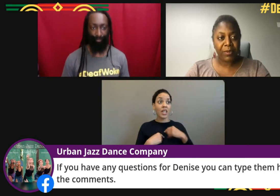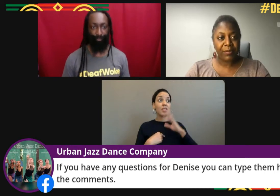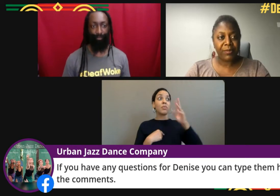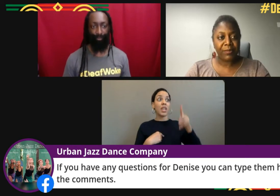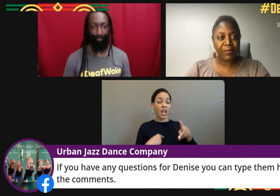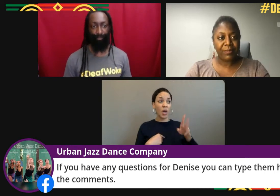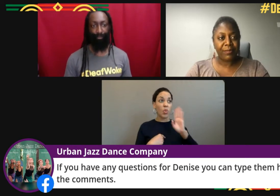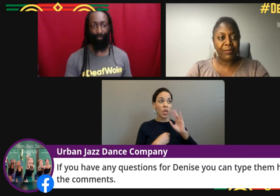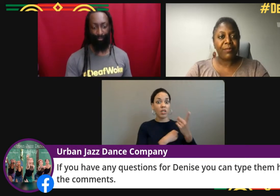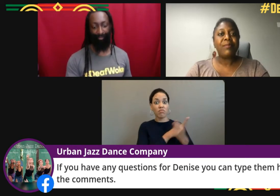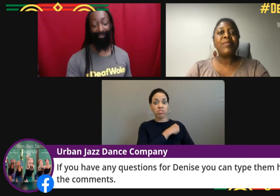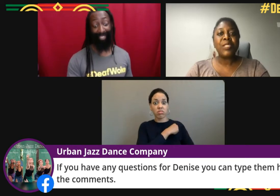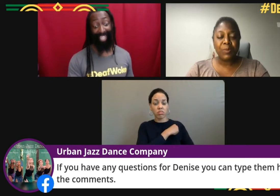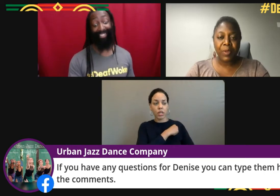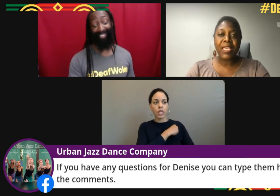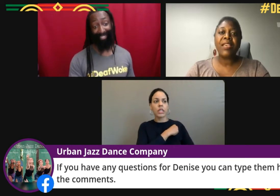up.